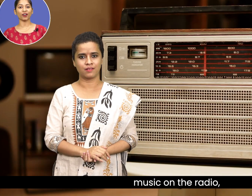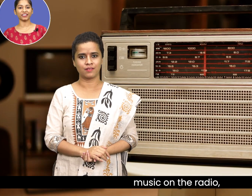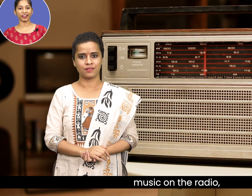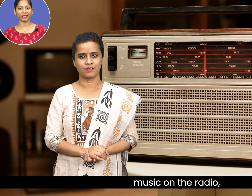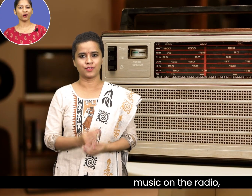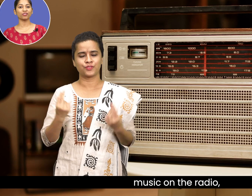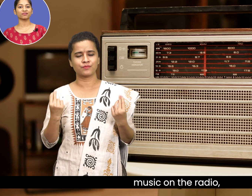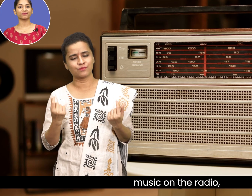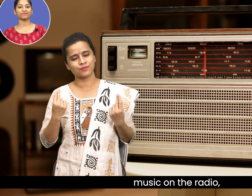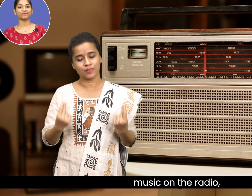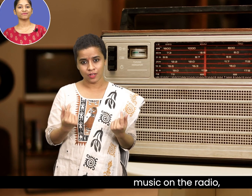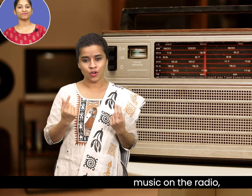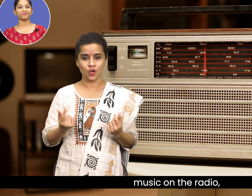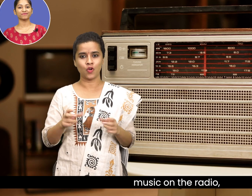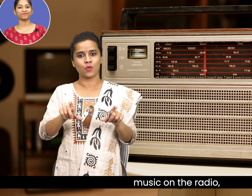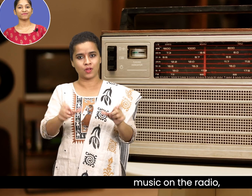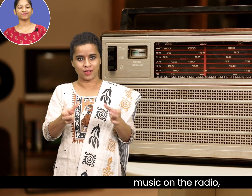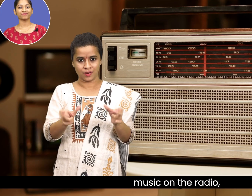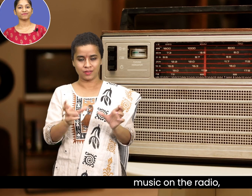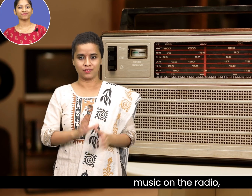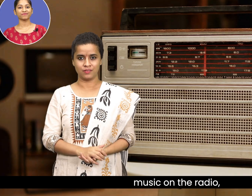music on the radio,